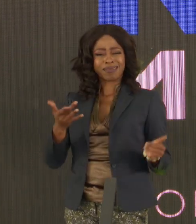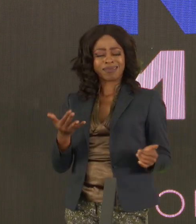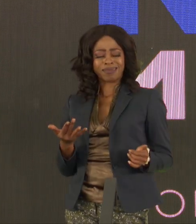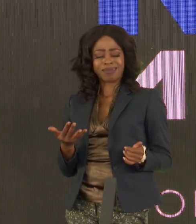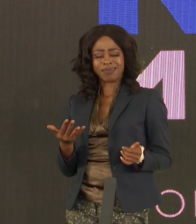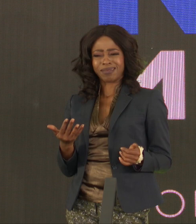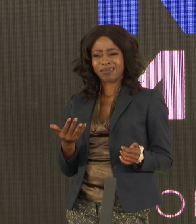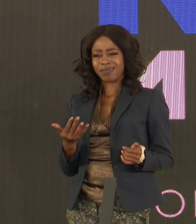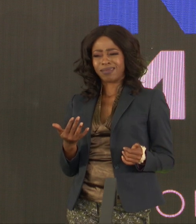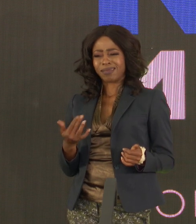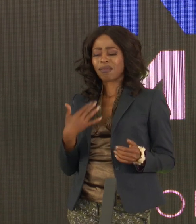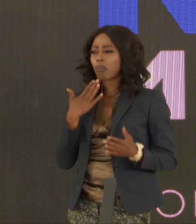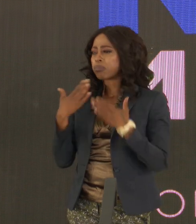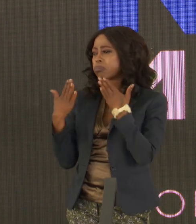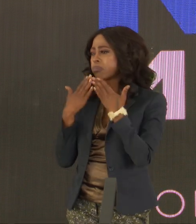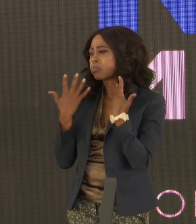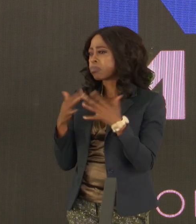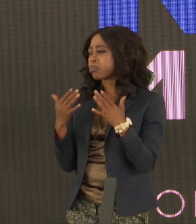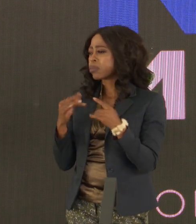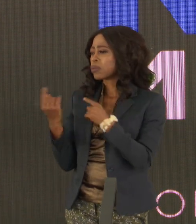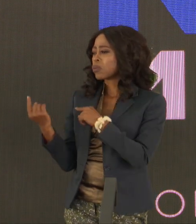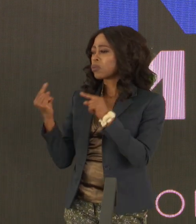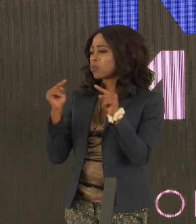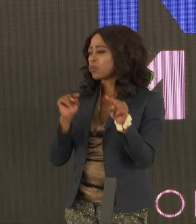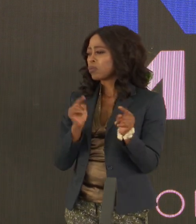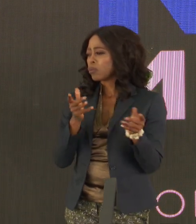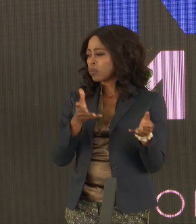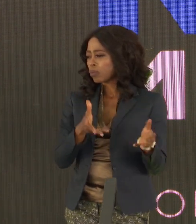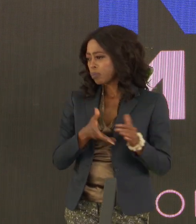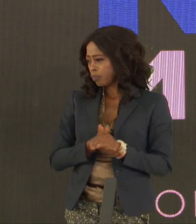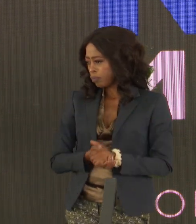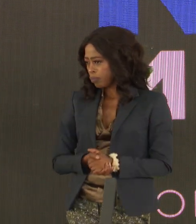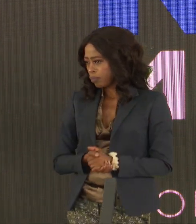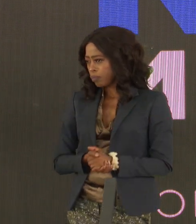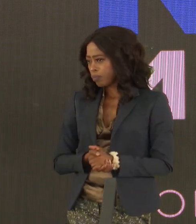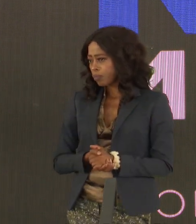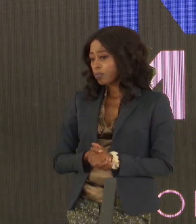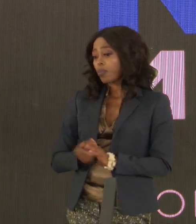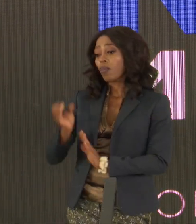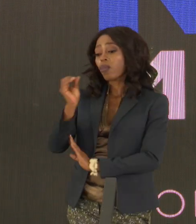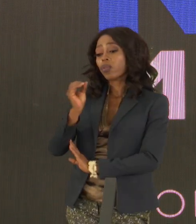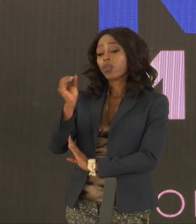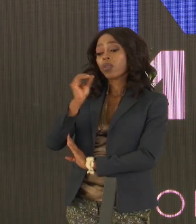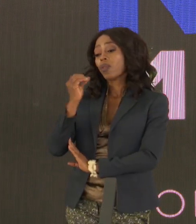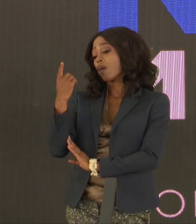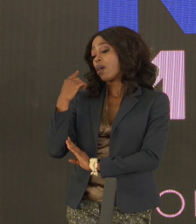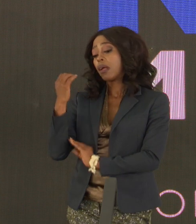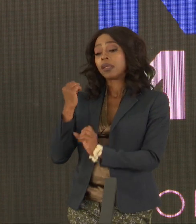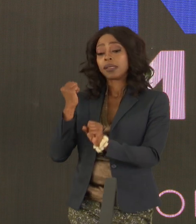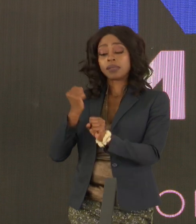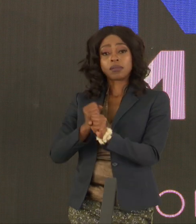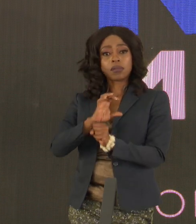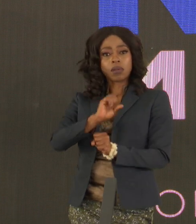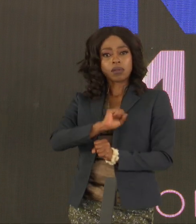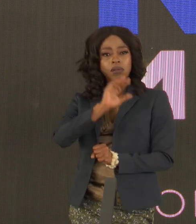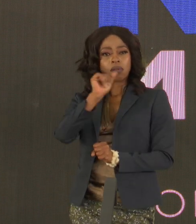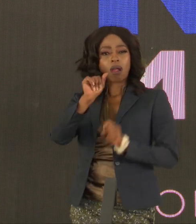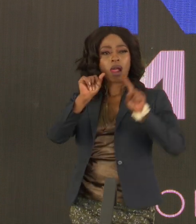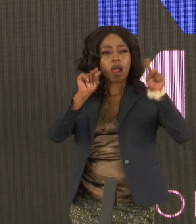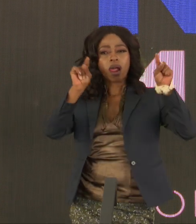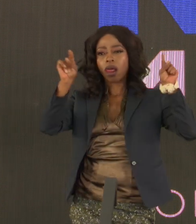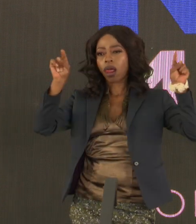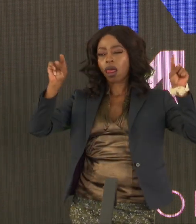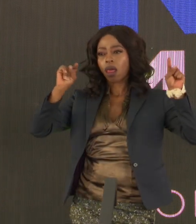So thank you again for coming. It was in October last year that South Africans from all over the